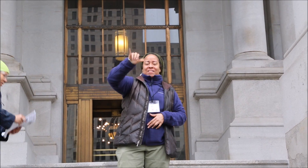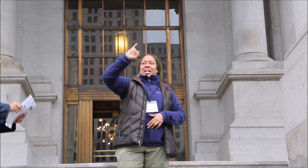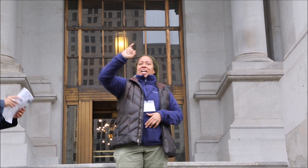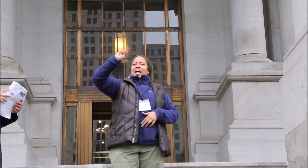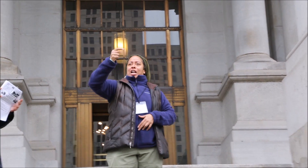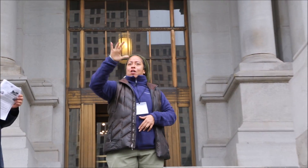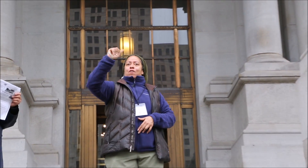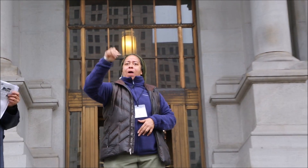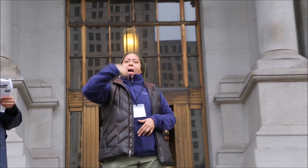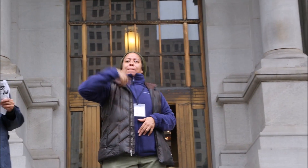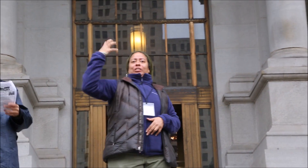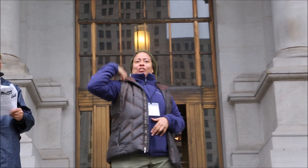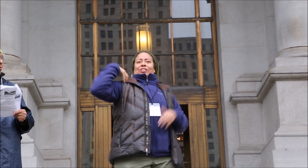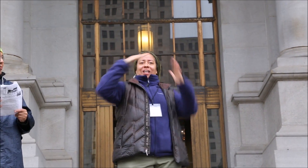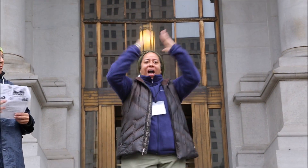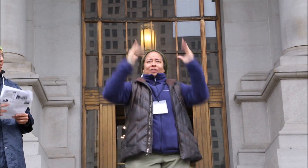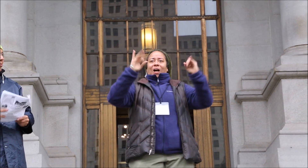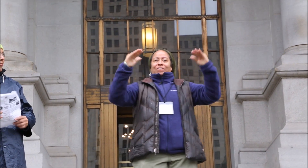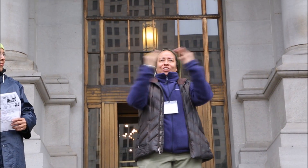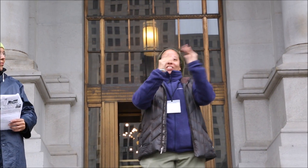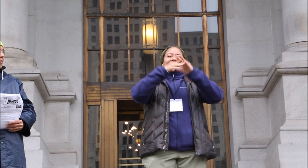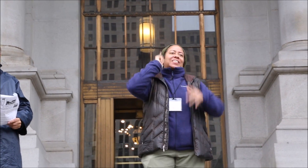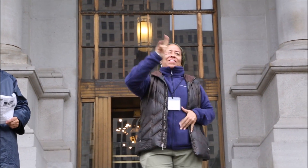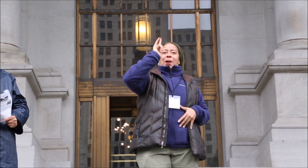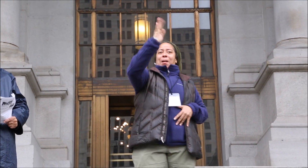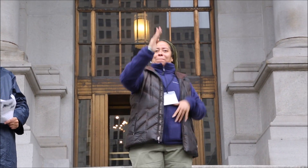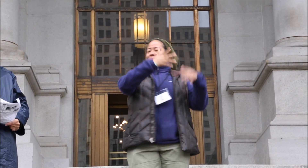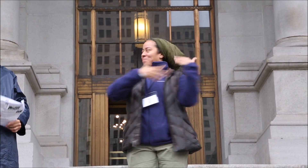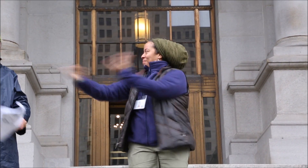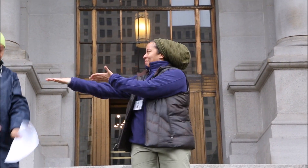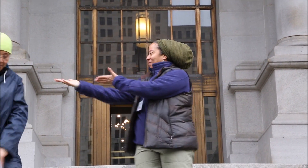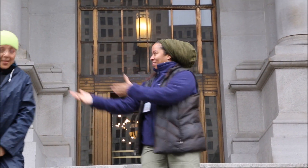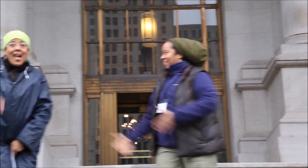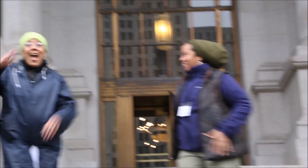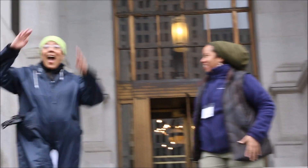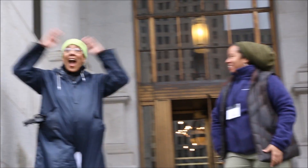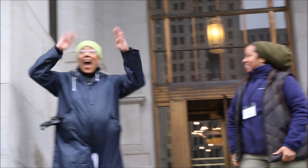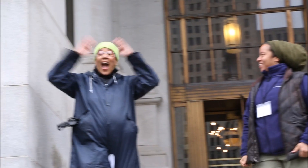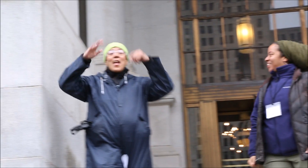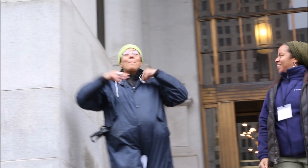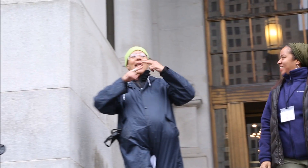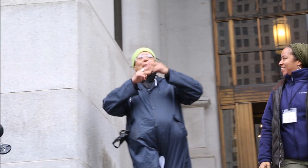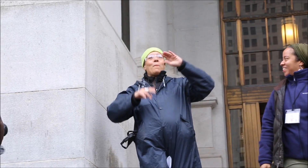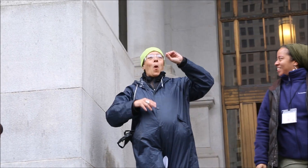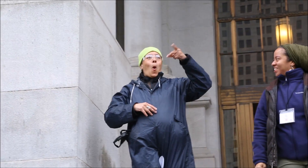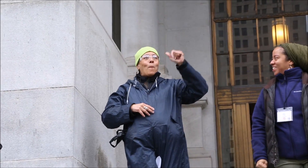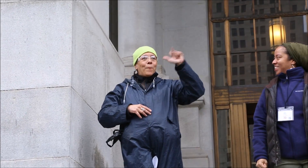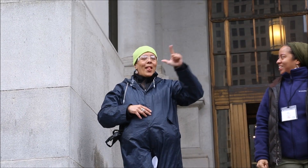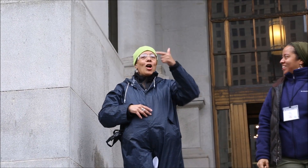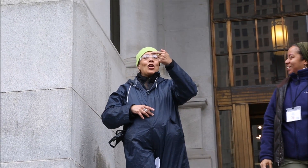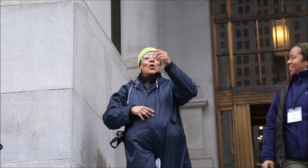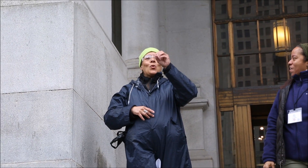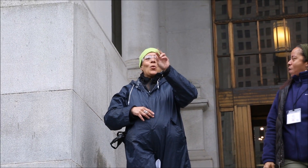has started something that is going to continue, and I am grateful not only to DGM, but also the Empire